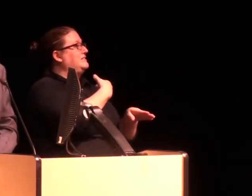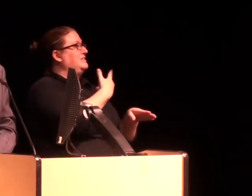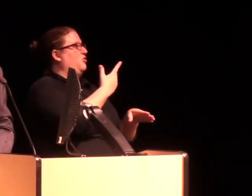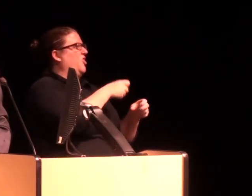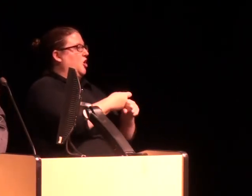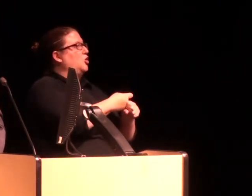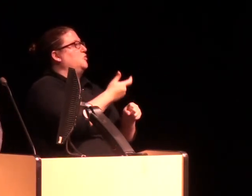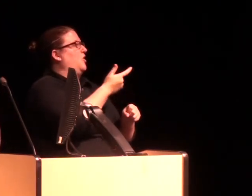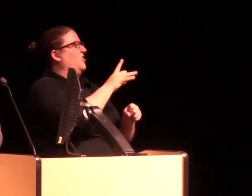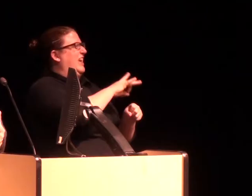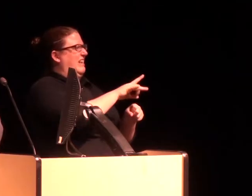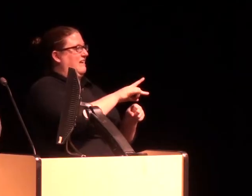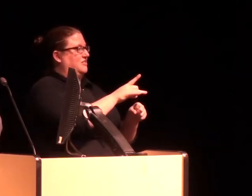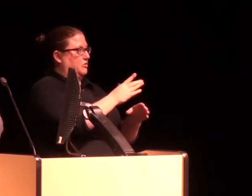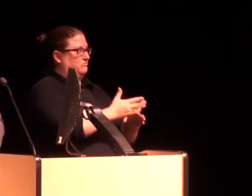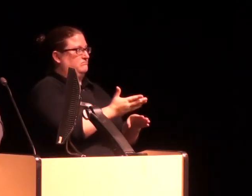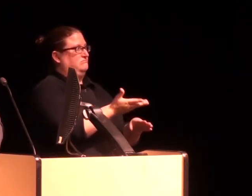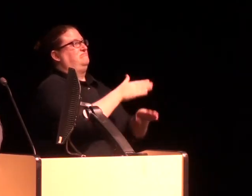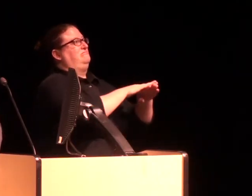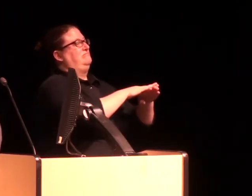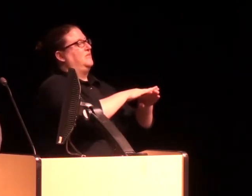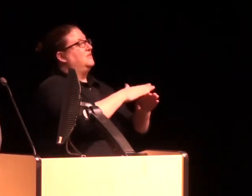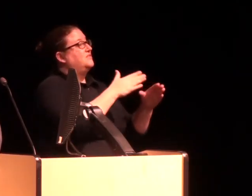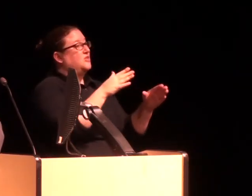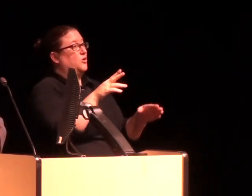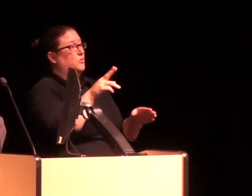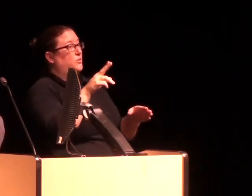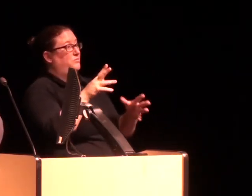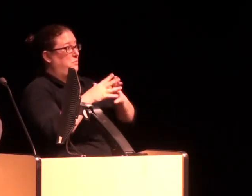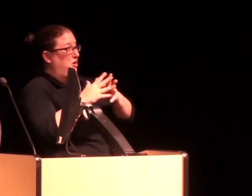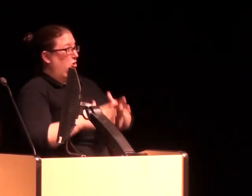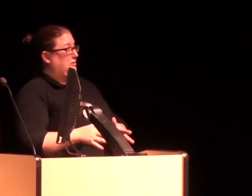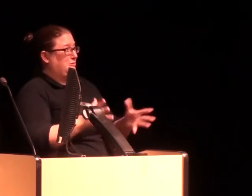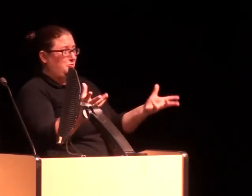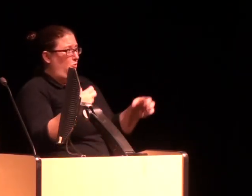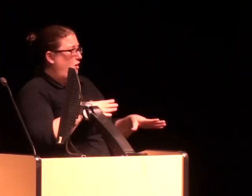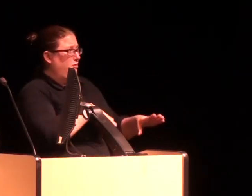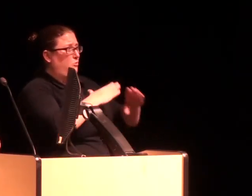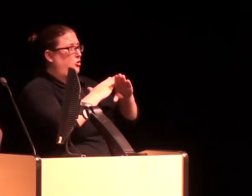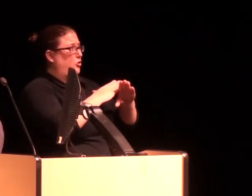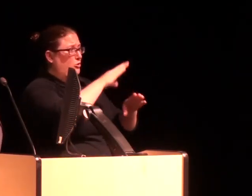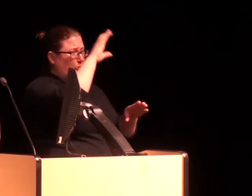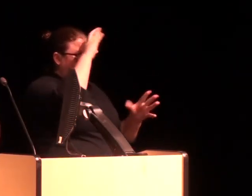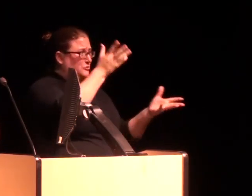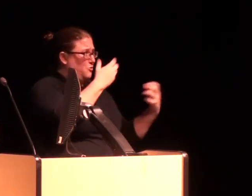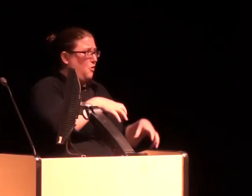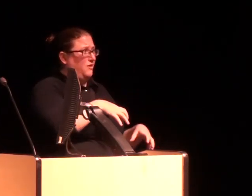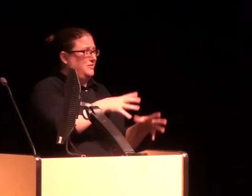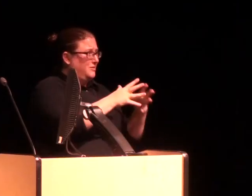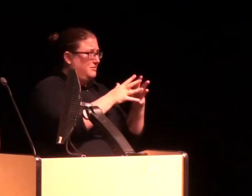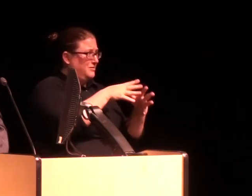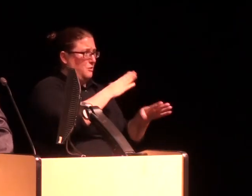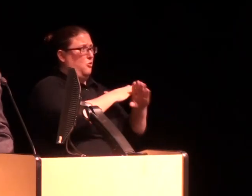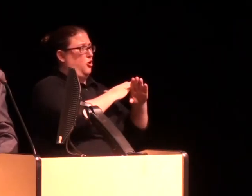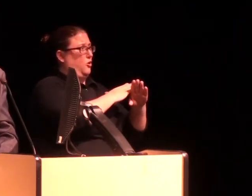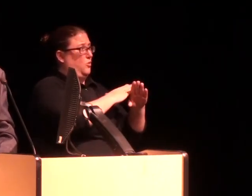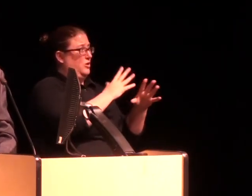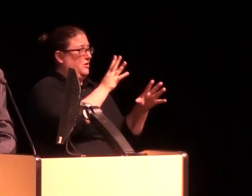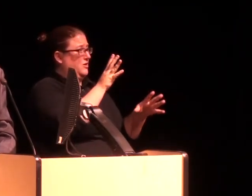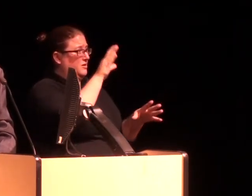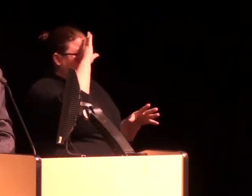3 years. So, Americans don't want the pardon. Cubans don't want the pardon. Cuban Americans don't want the pardon. The